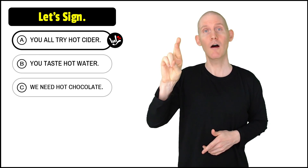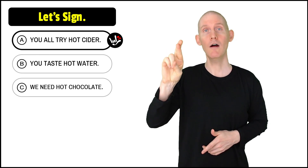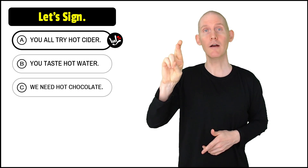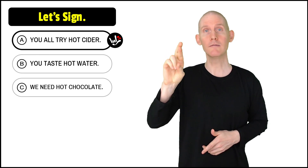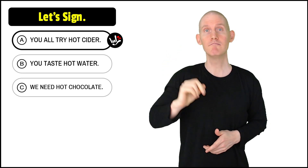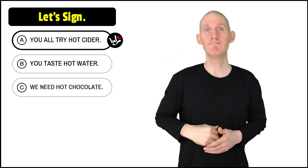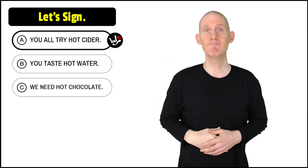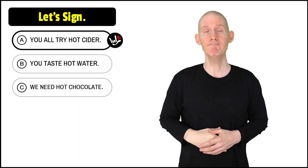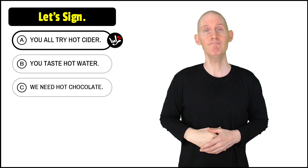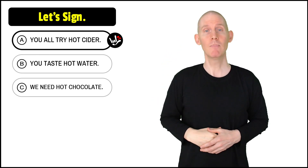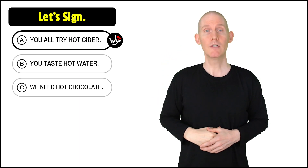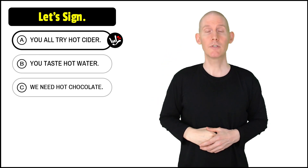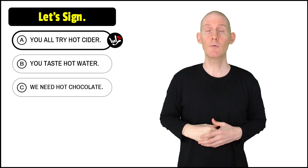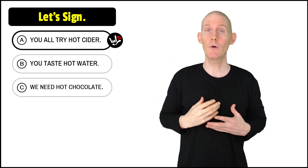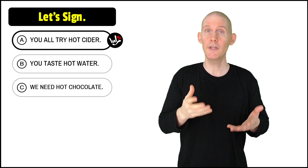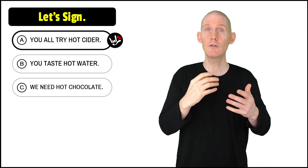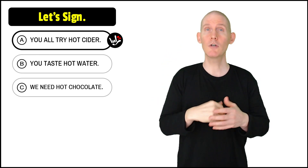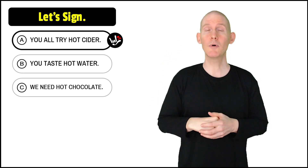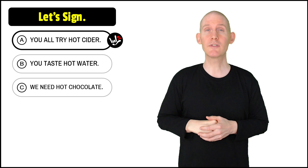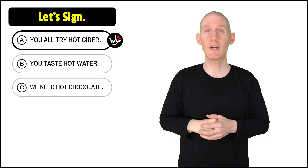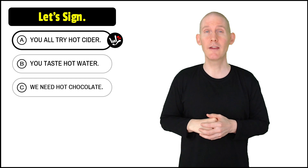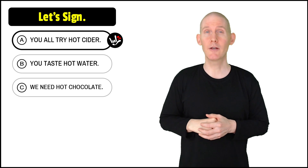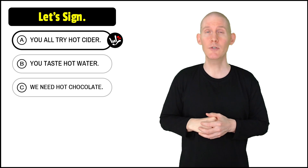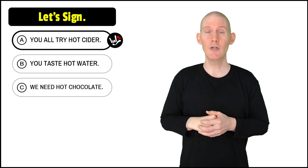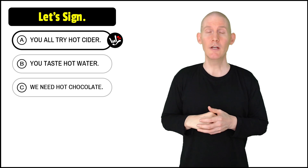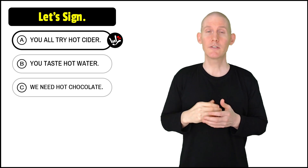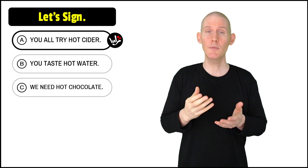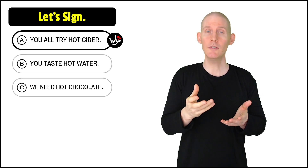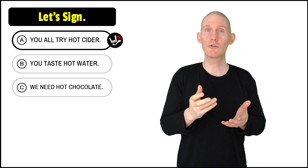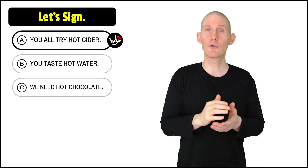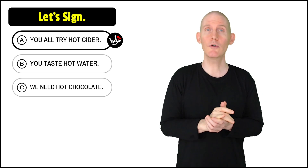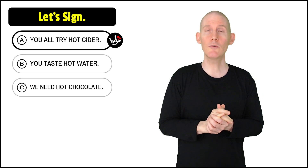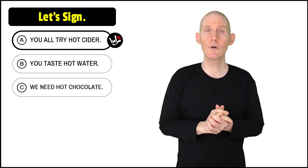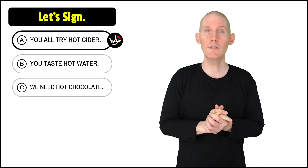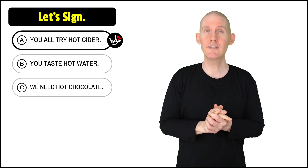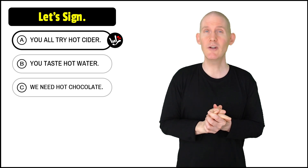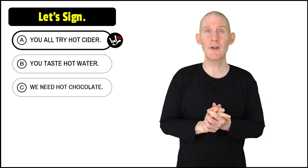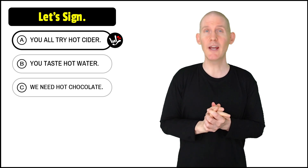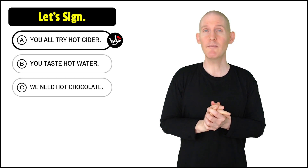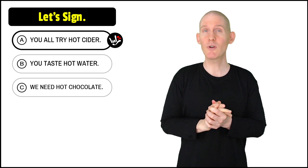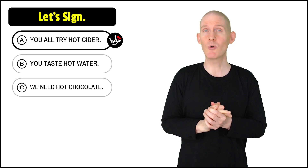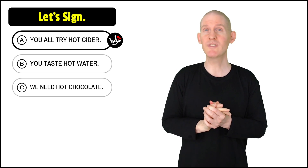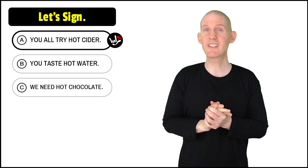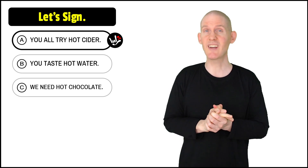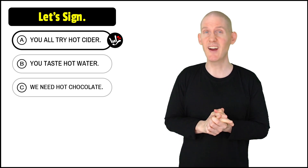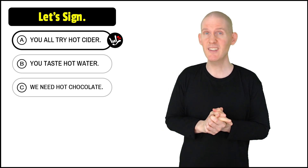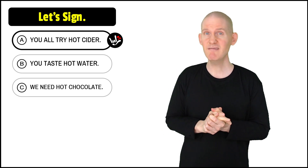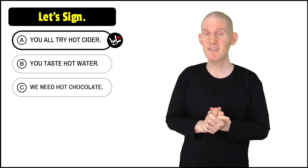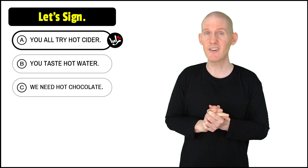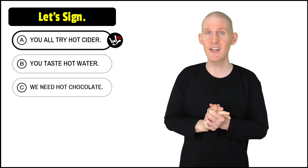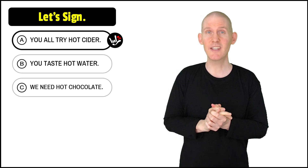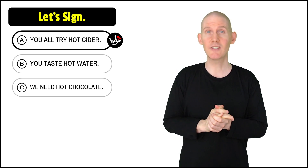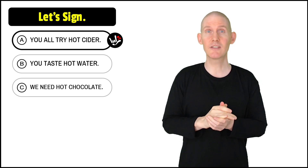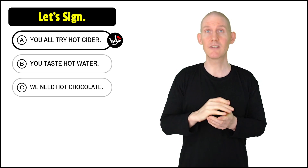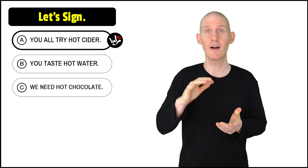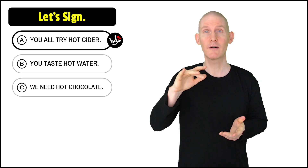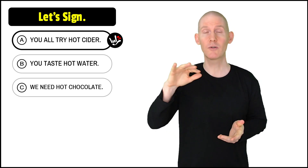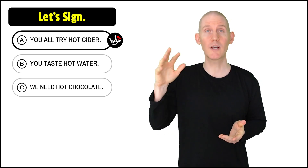C-I-D-E-R. So one thing you learn about sign language, some of these shorter words, they don't have their own sign. All right, they just are quickly